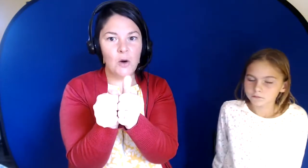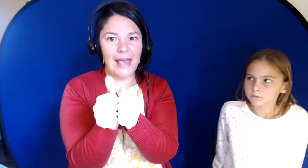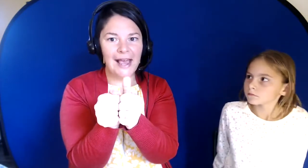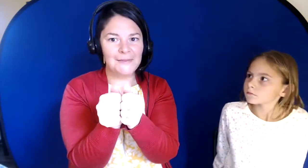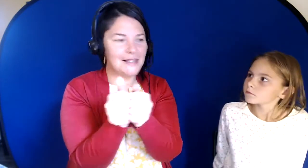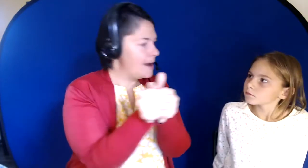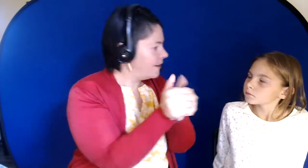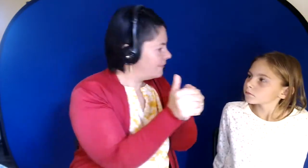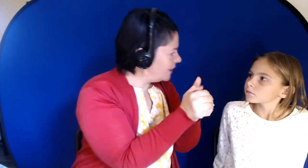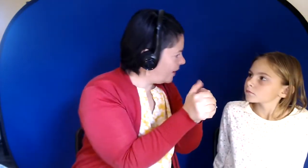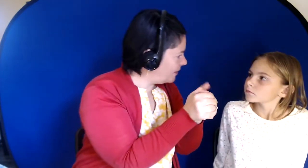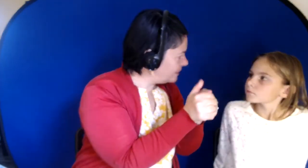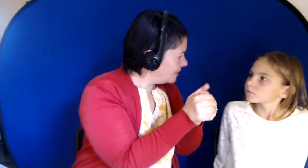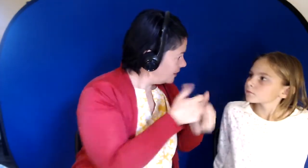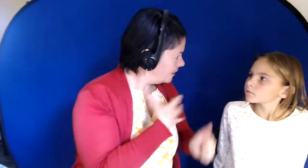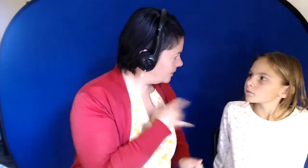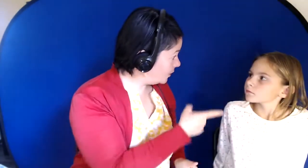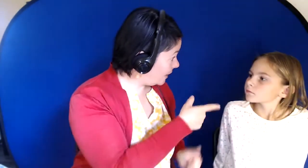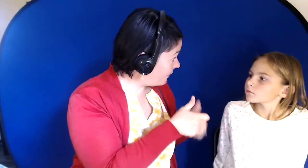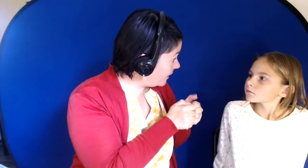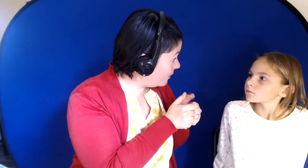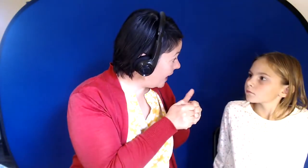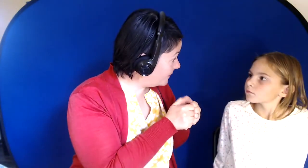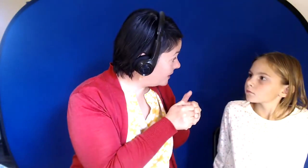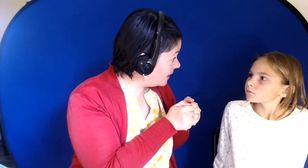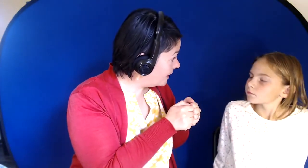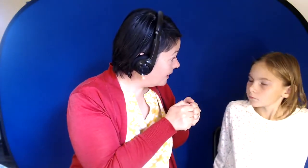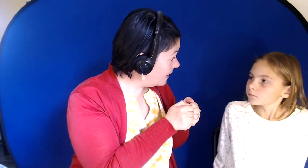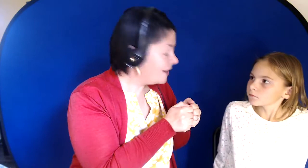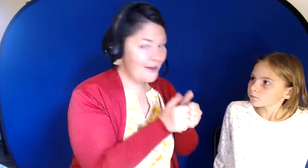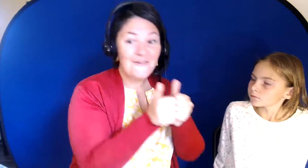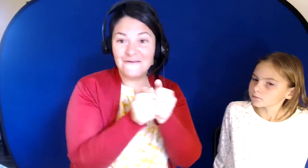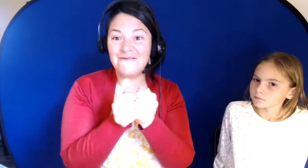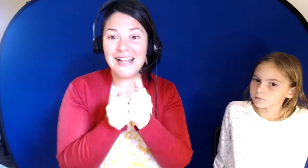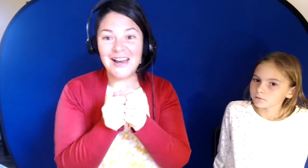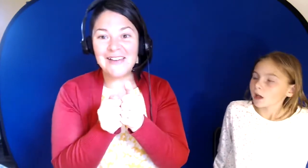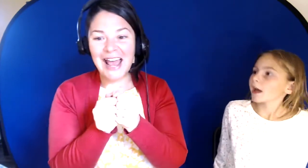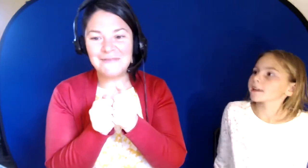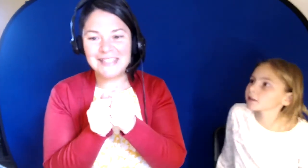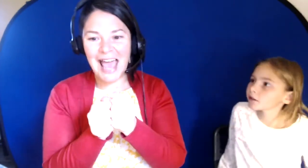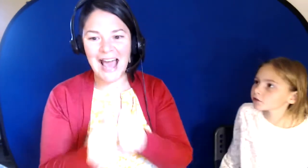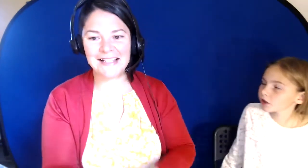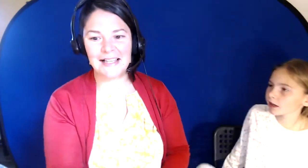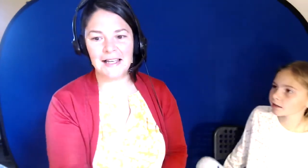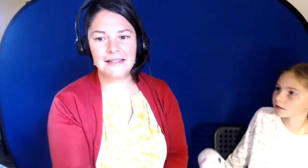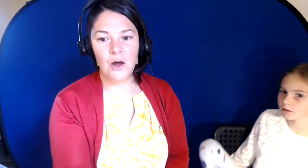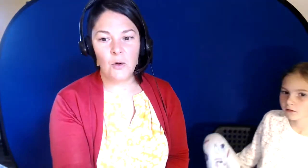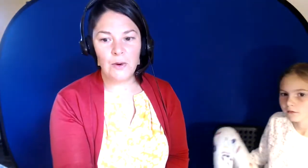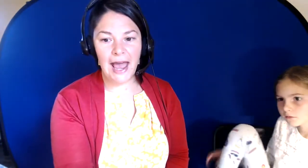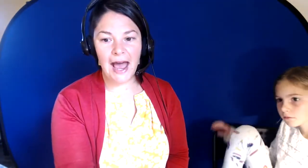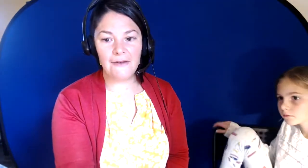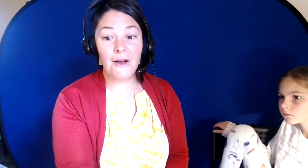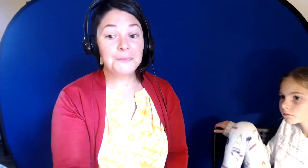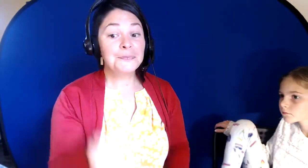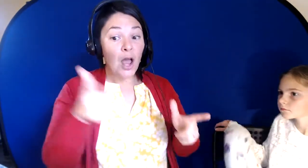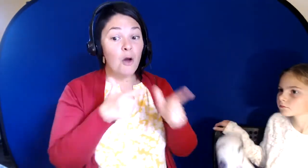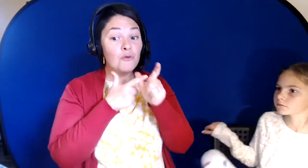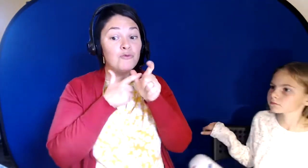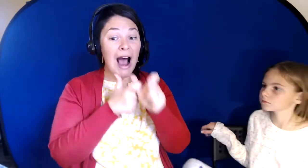games. Video games? Do you like video games? Video games. Excellent. We have